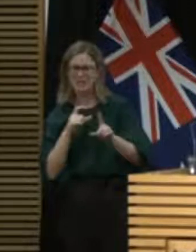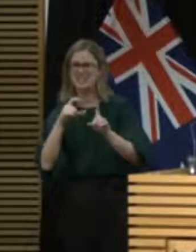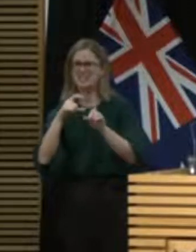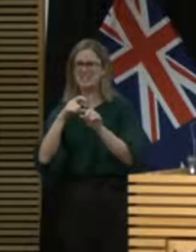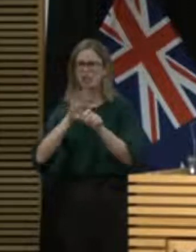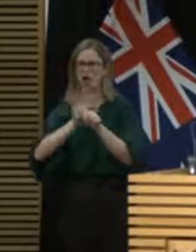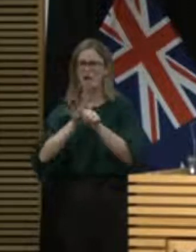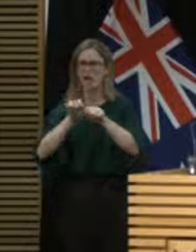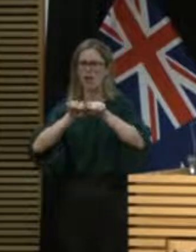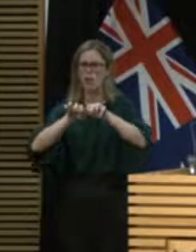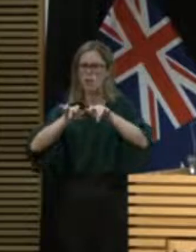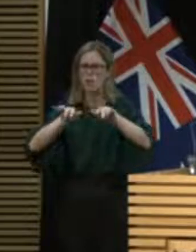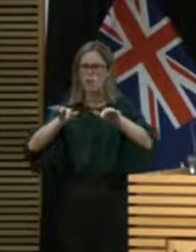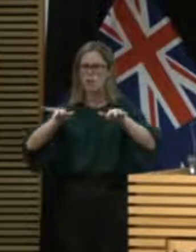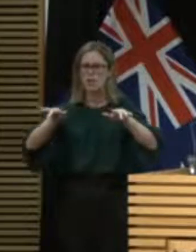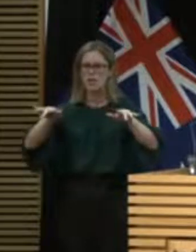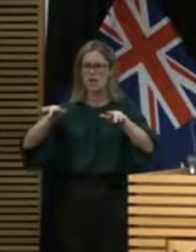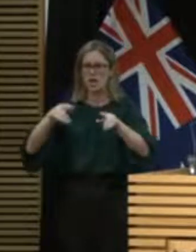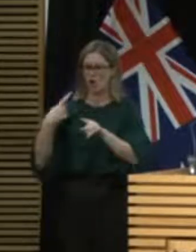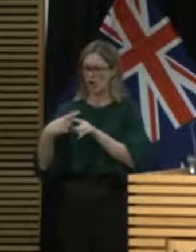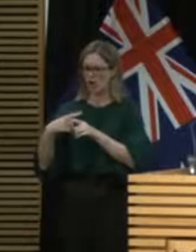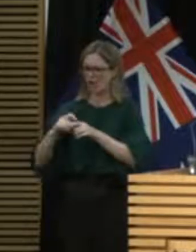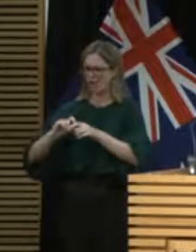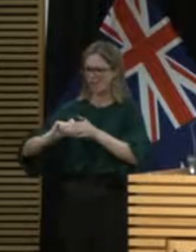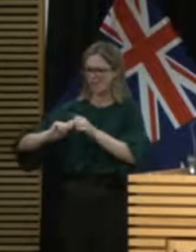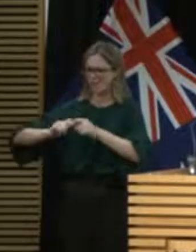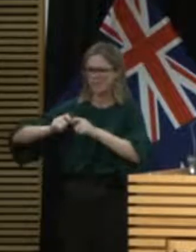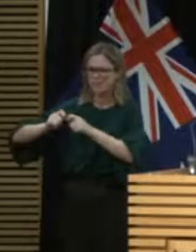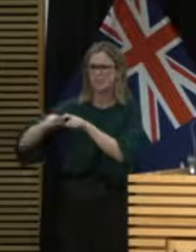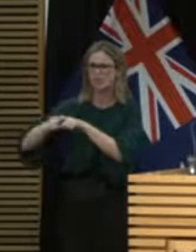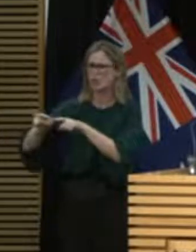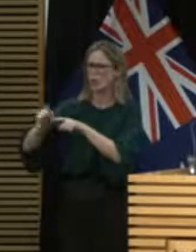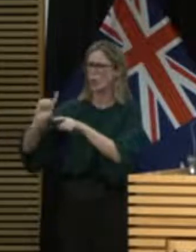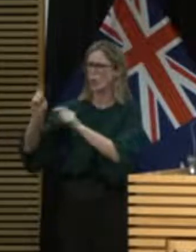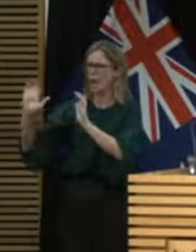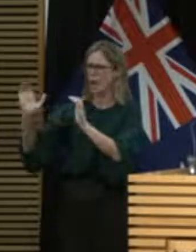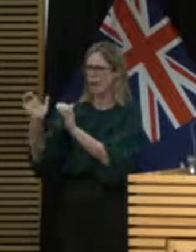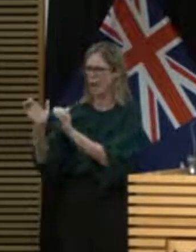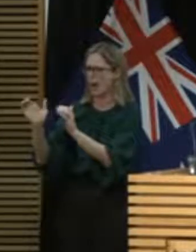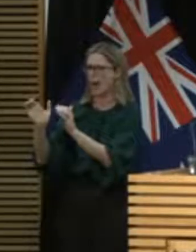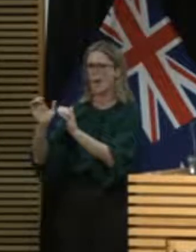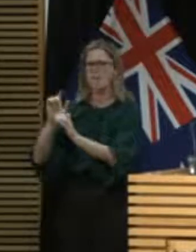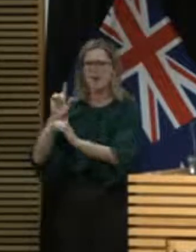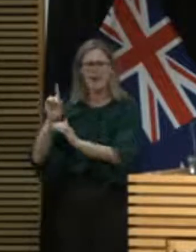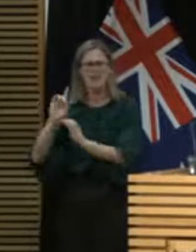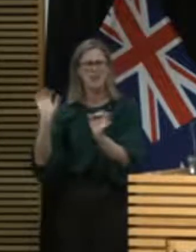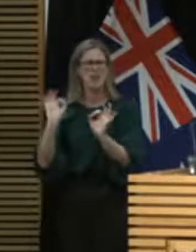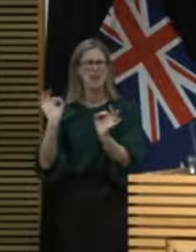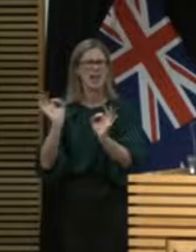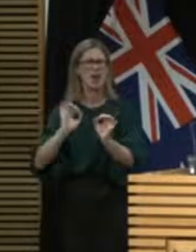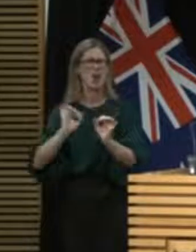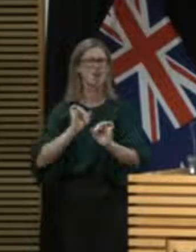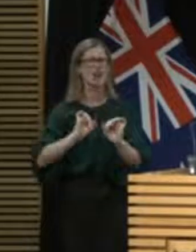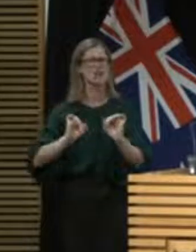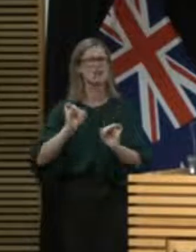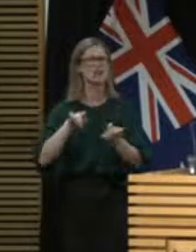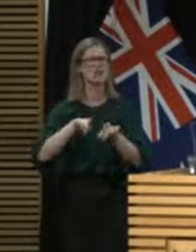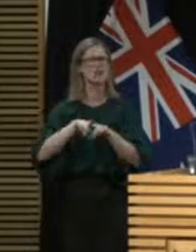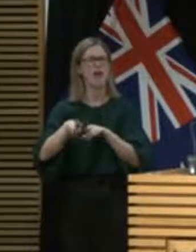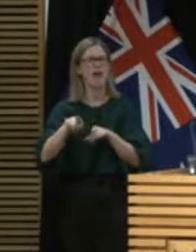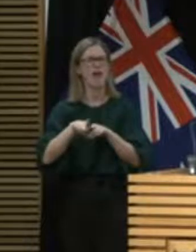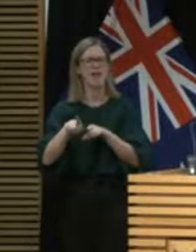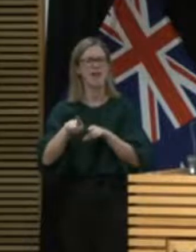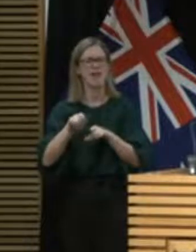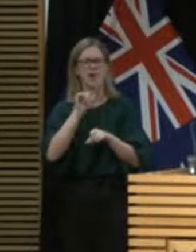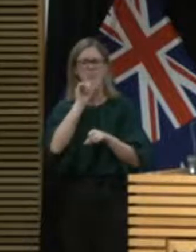been spreading and whilst there's been this urgent work to sort of contain it within Auckland, there hasn't been any sort of rush from the government to make sure people